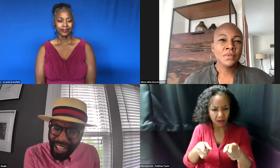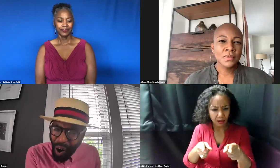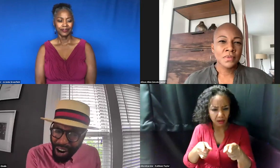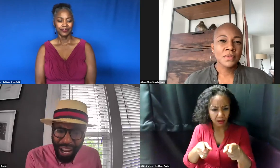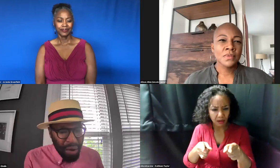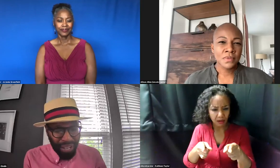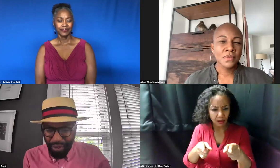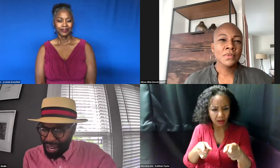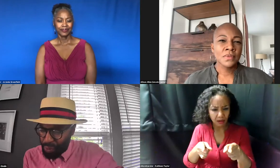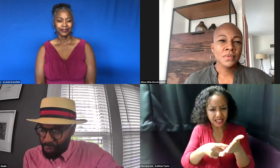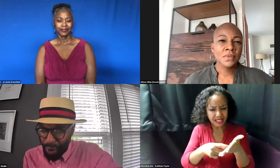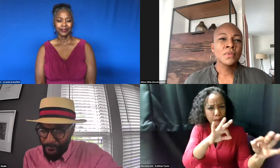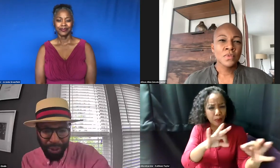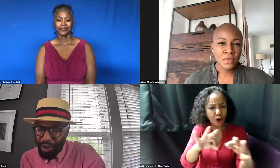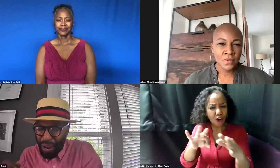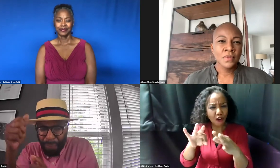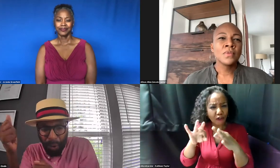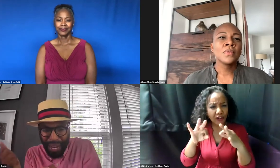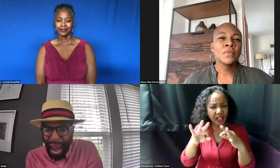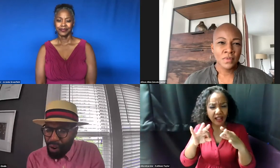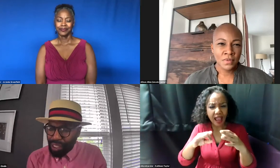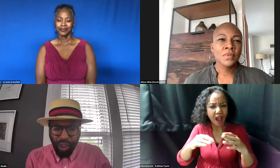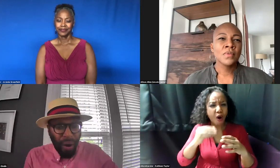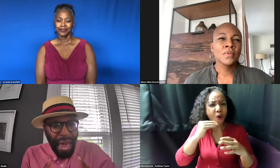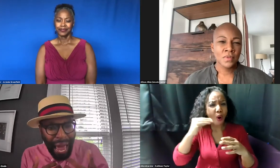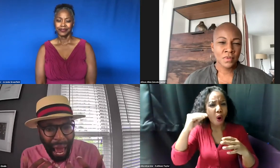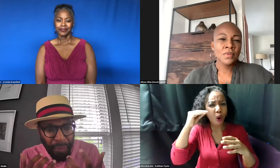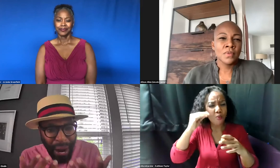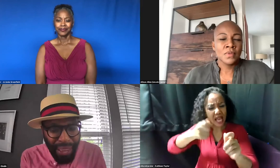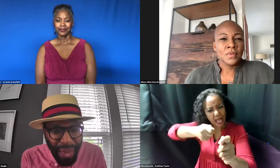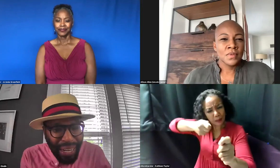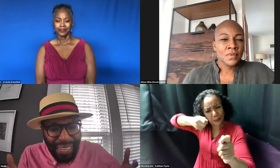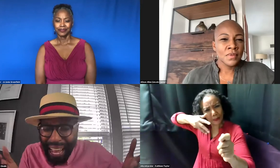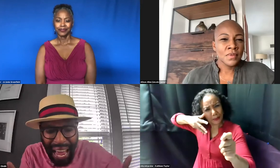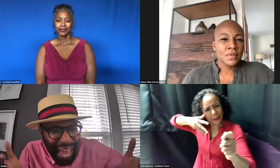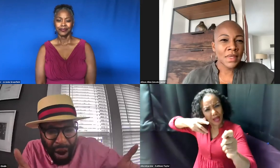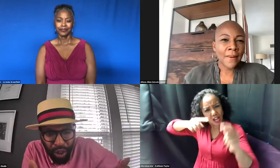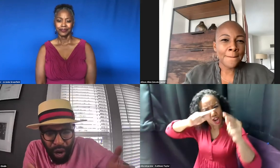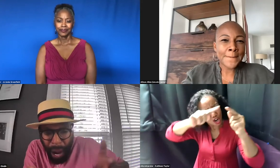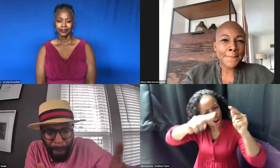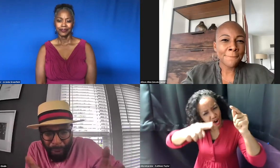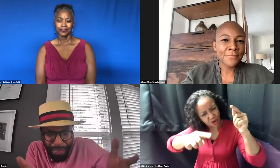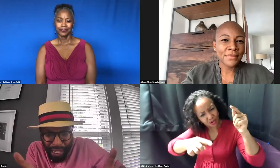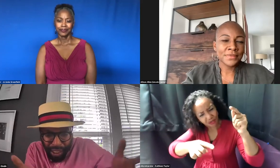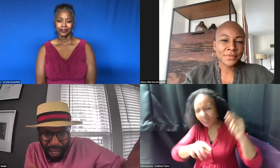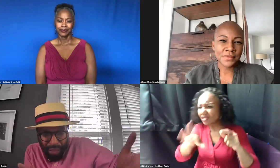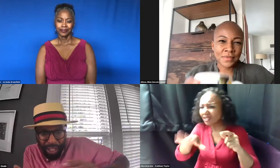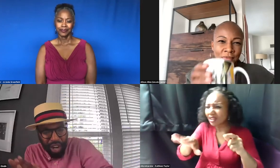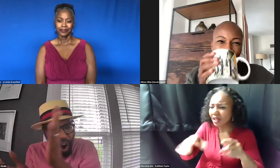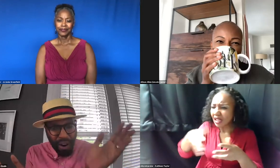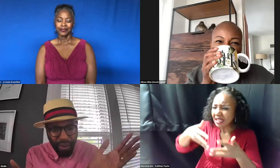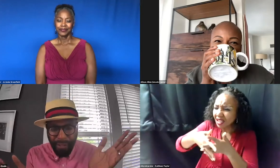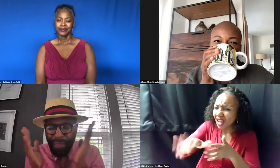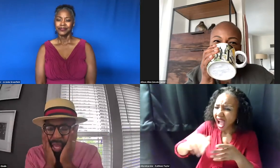curves in their art when they're creating wigwams or they're creating bows and arrows. And so I went to them and I said, guys, how did you come up with